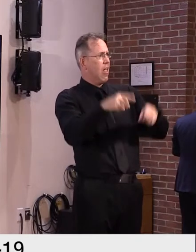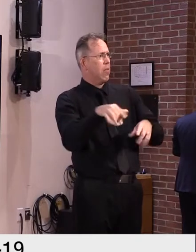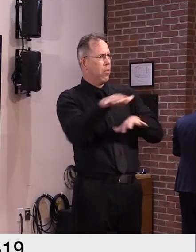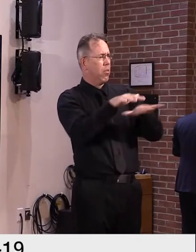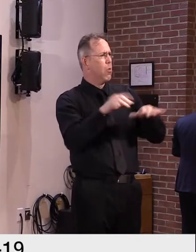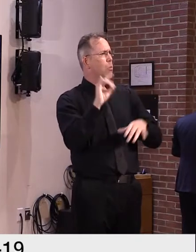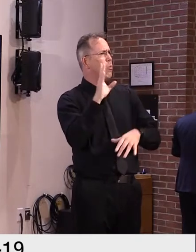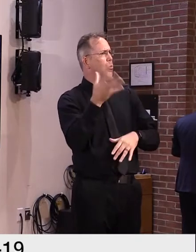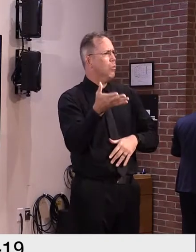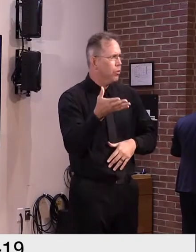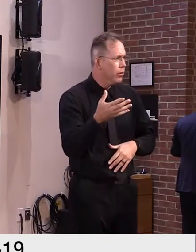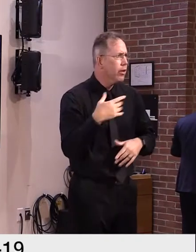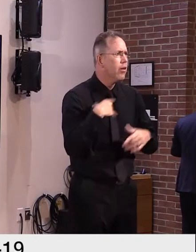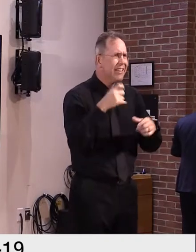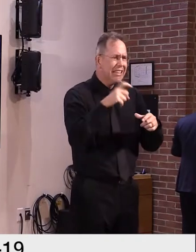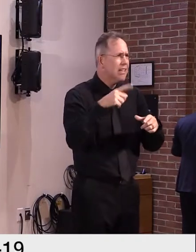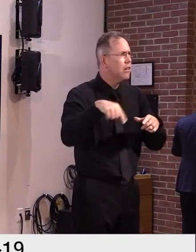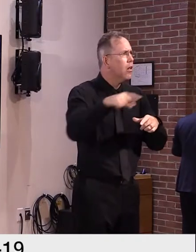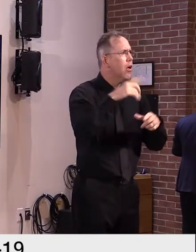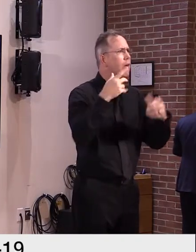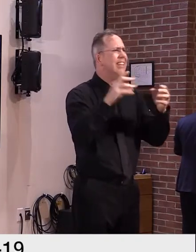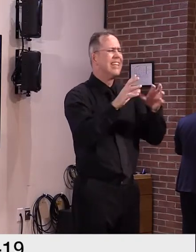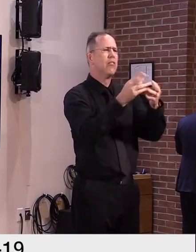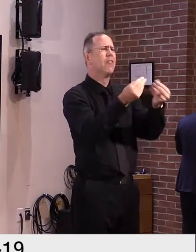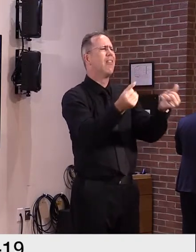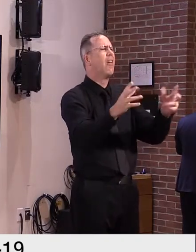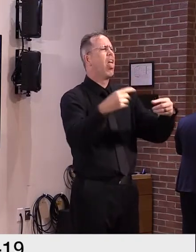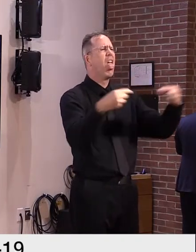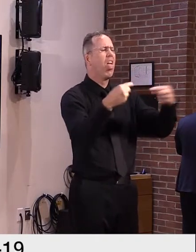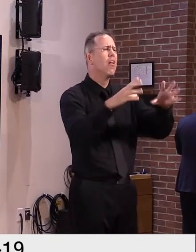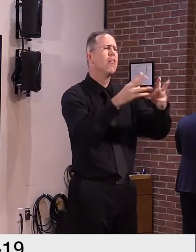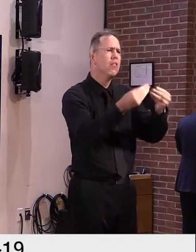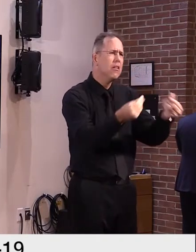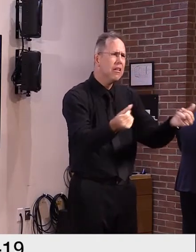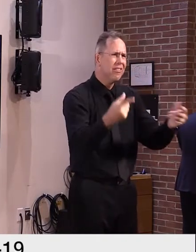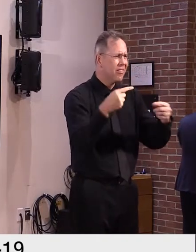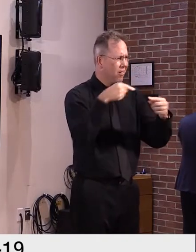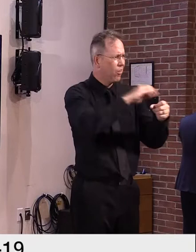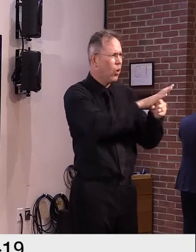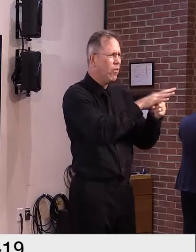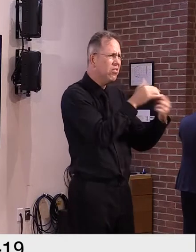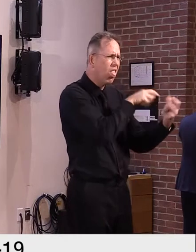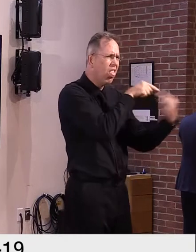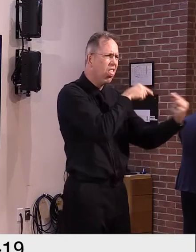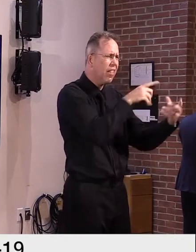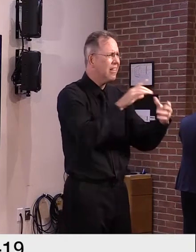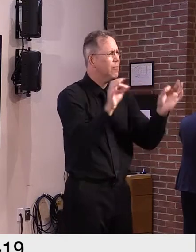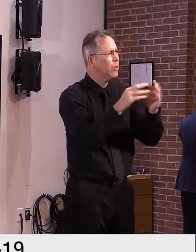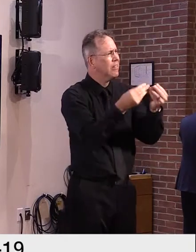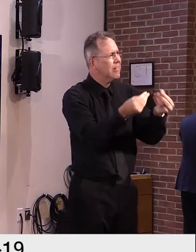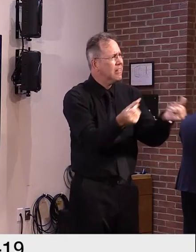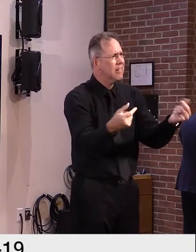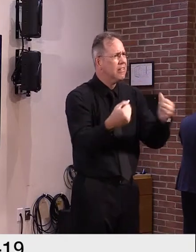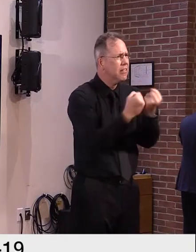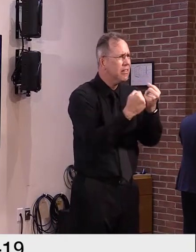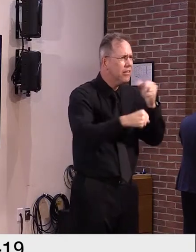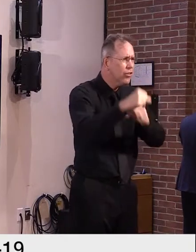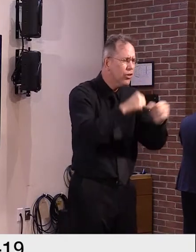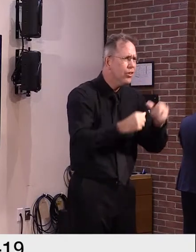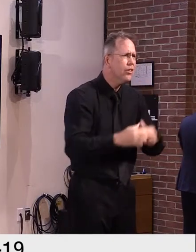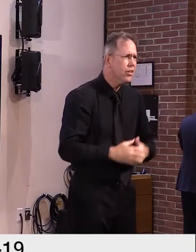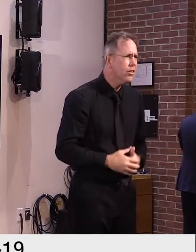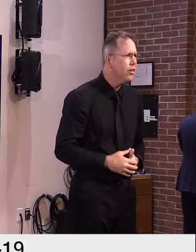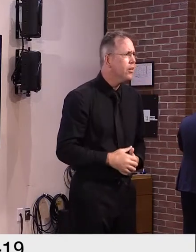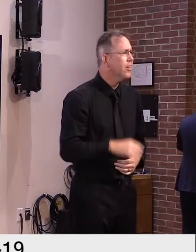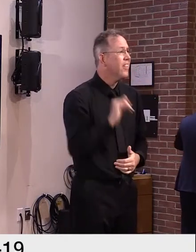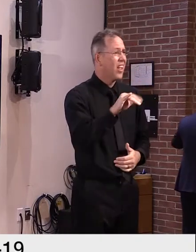need to find a way to heal the deep divisions in our country. To start, this type of activity and violence of